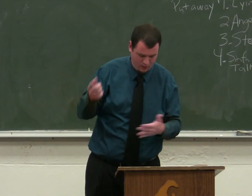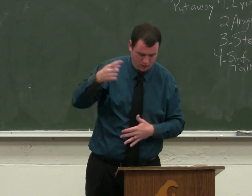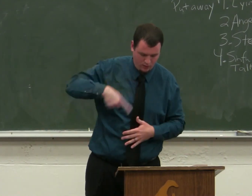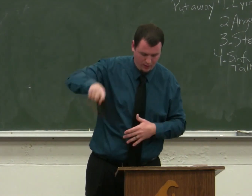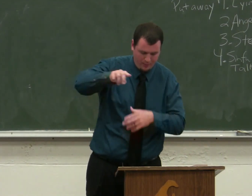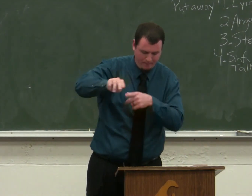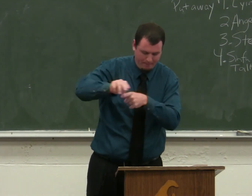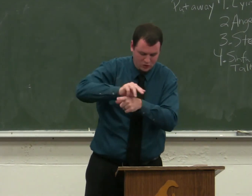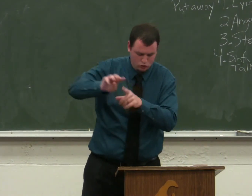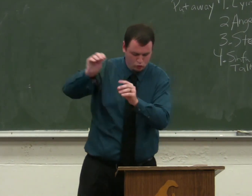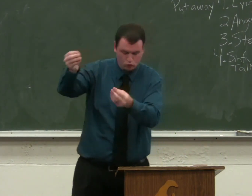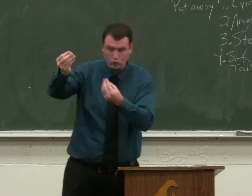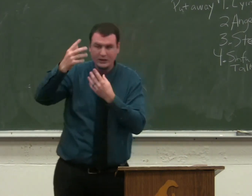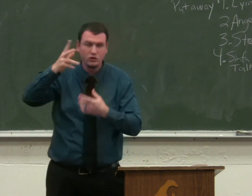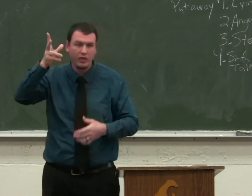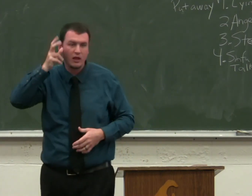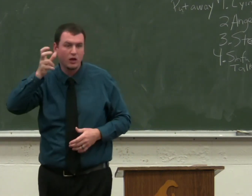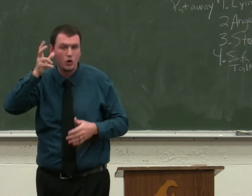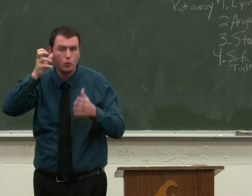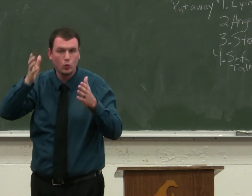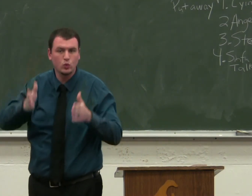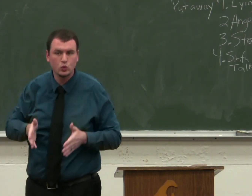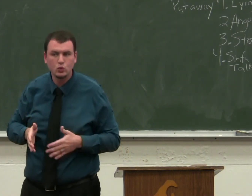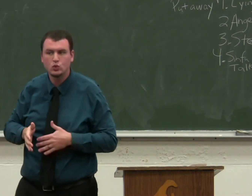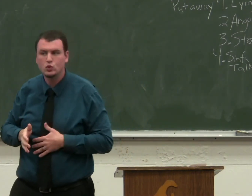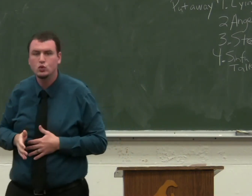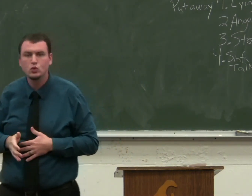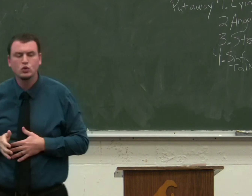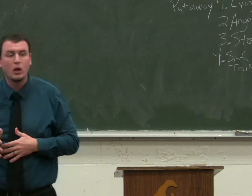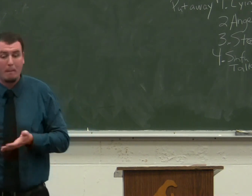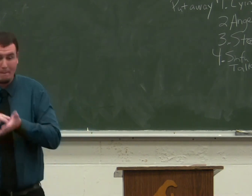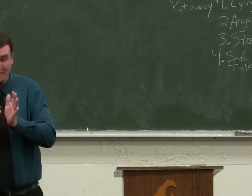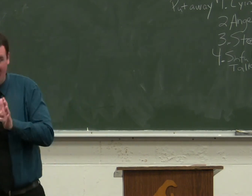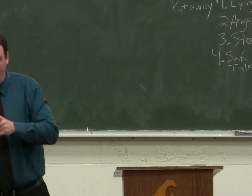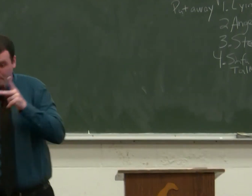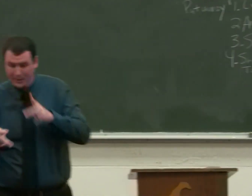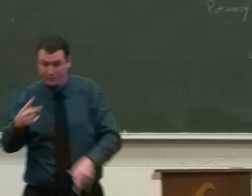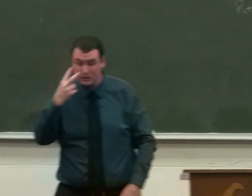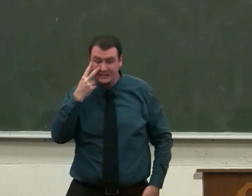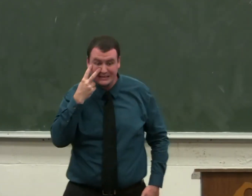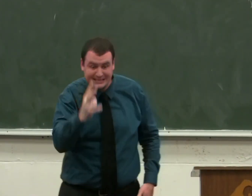of edifying, that it may minister grace unto the hearers.